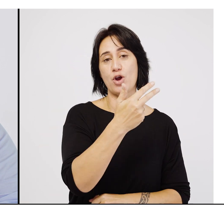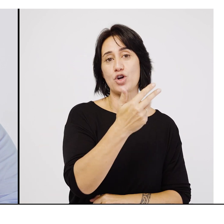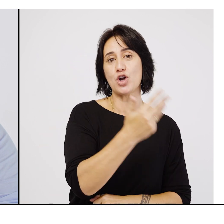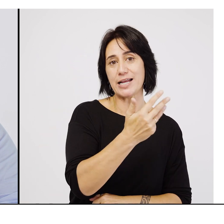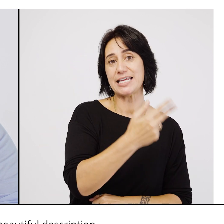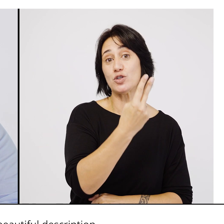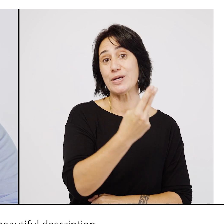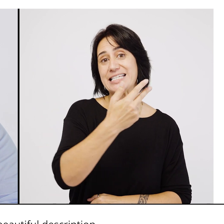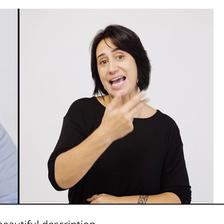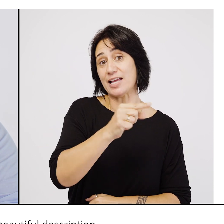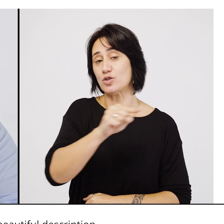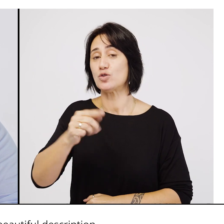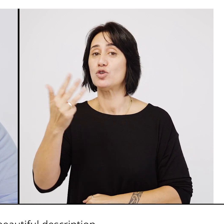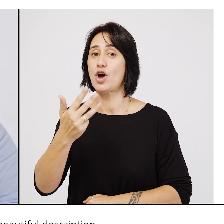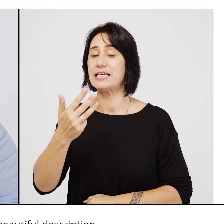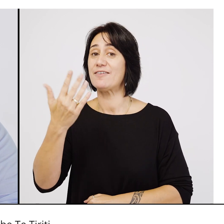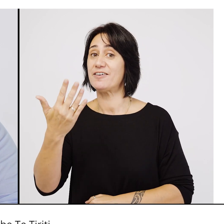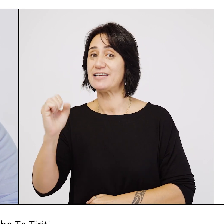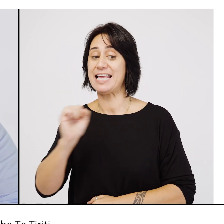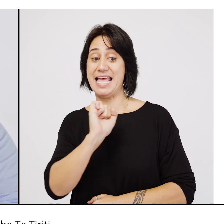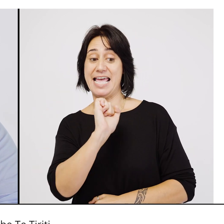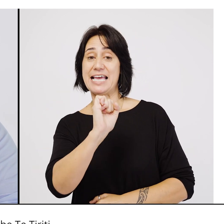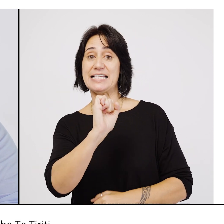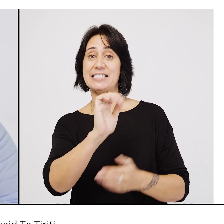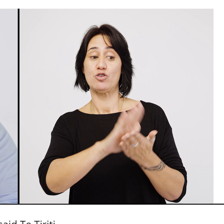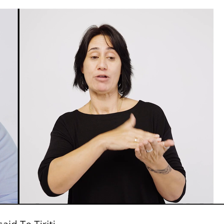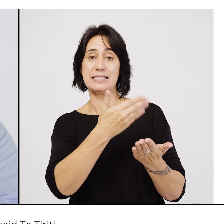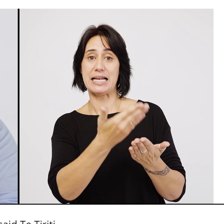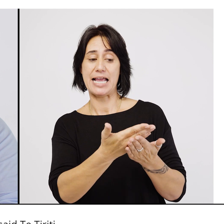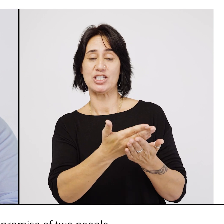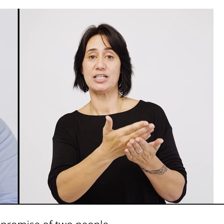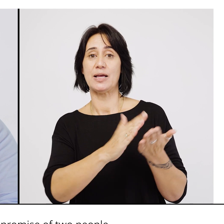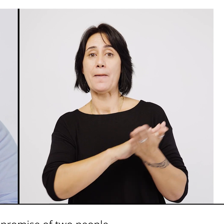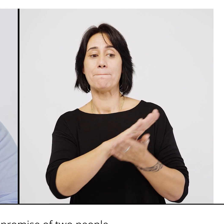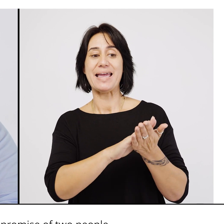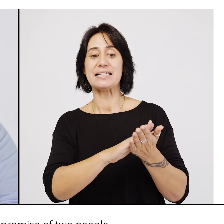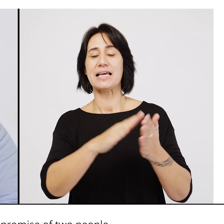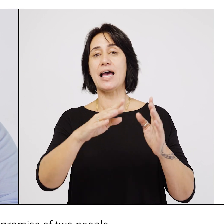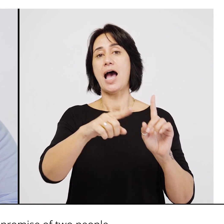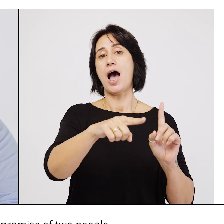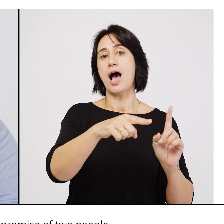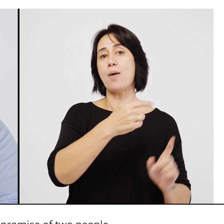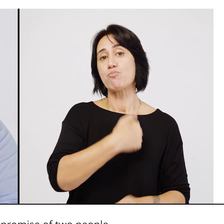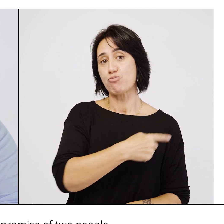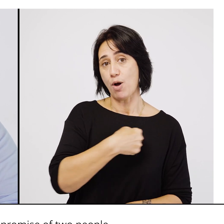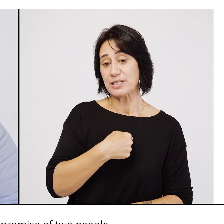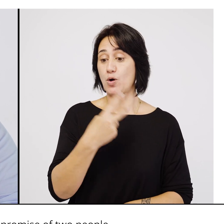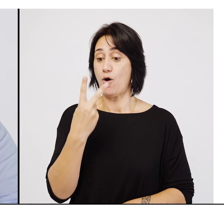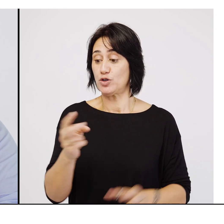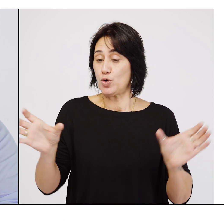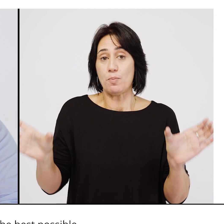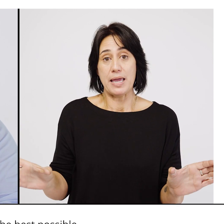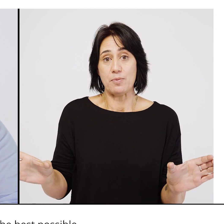1950. He wrote a beautiful description of the Te Tiriti. He said, Te Tiriti o Waitangi is a promise of two